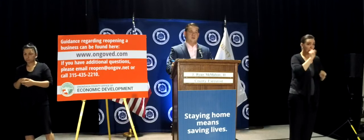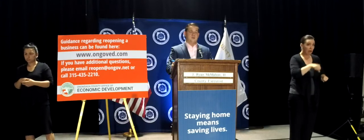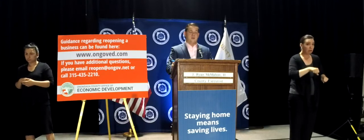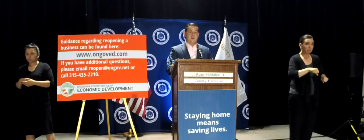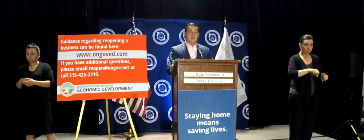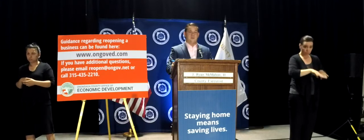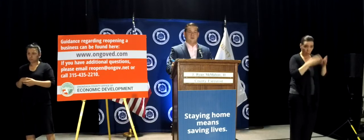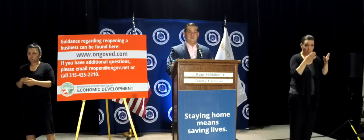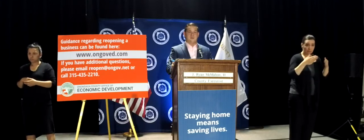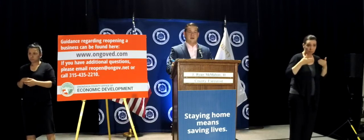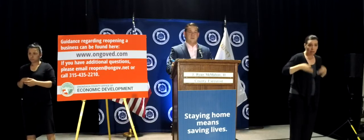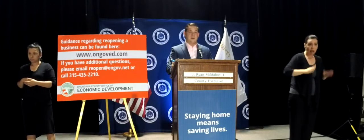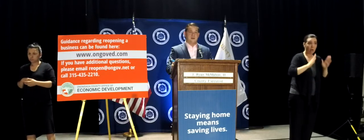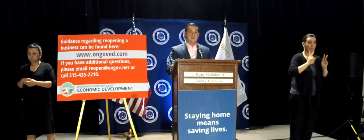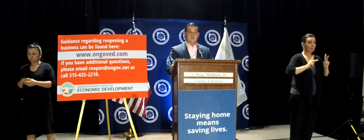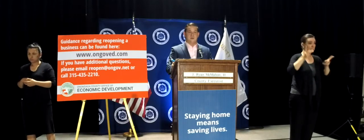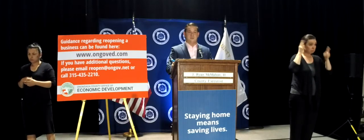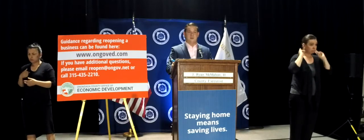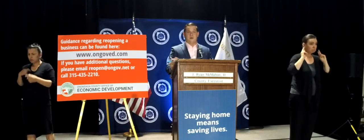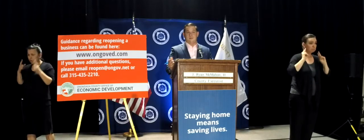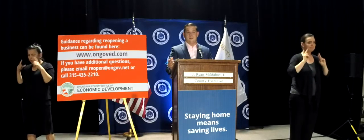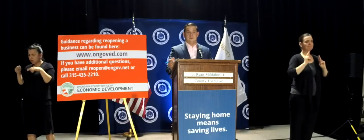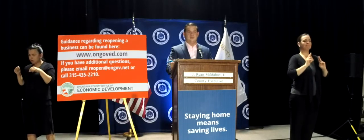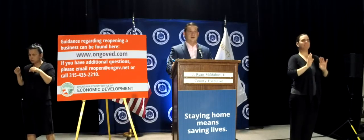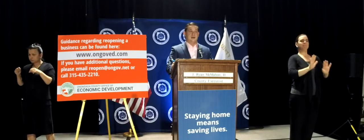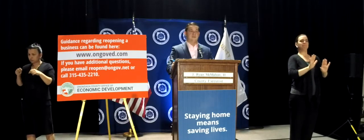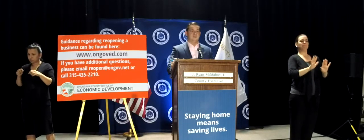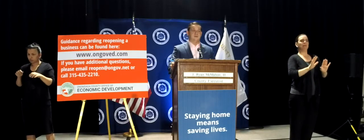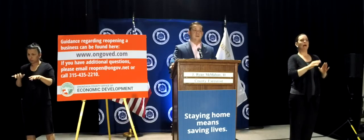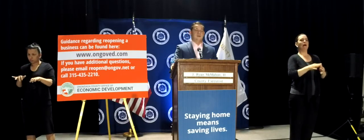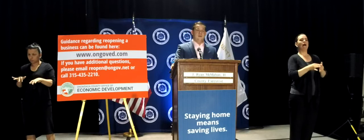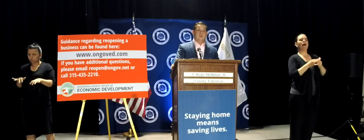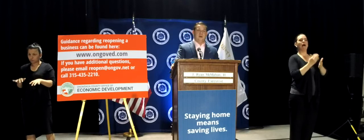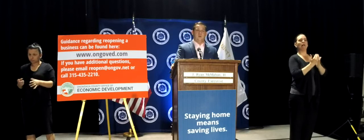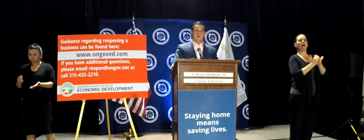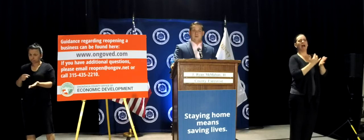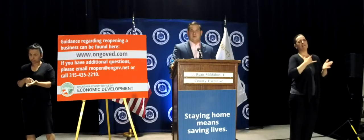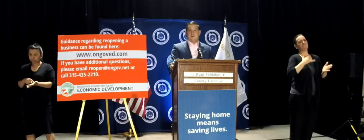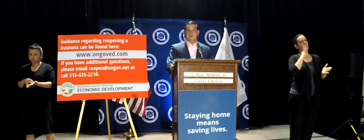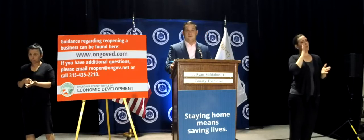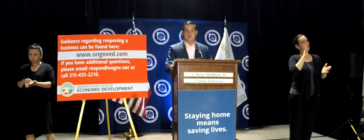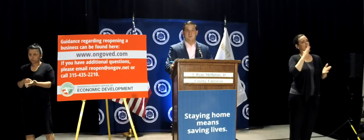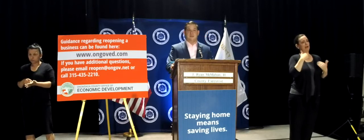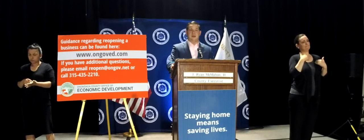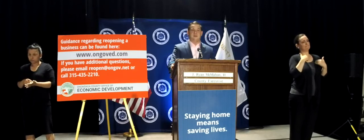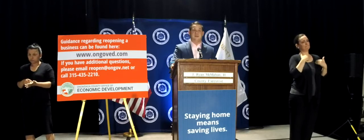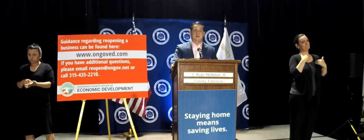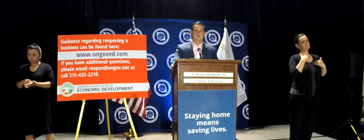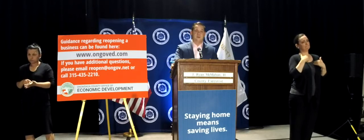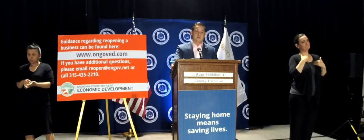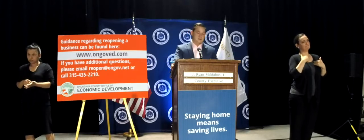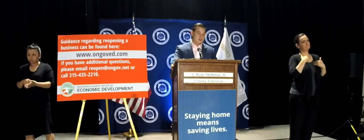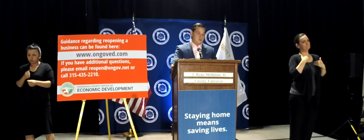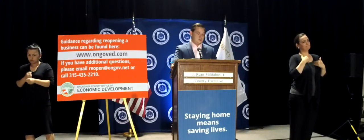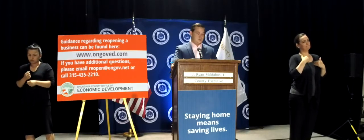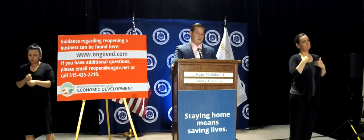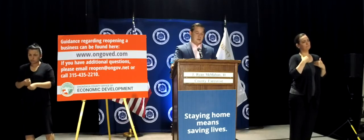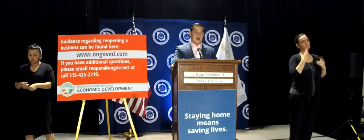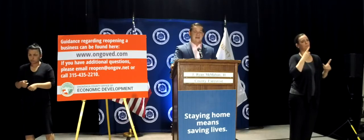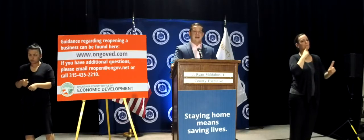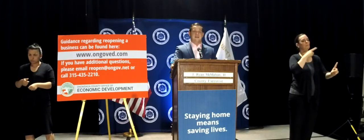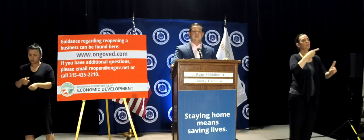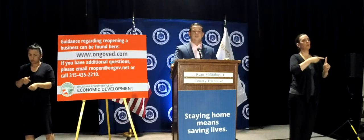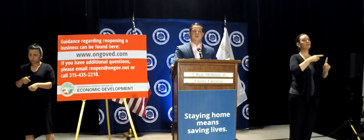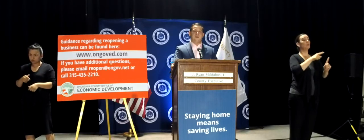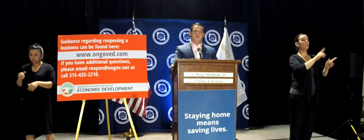this is going to be up by then, but if it's not up by then, it's going to be up tomorrow. And then you're going to have to be at work, and you're going to have to take some time and a test. But certainly,